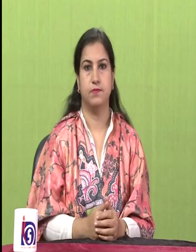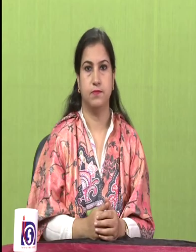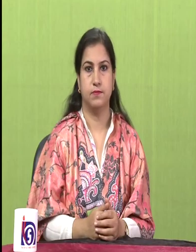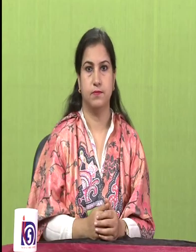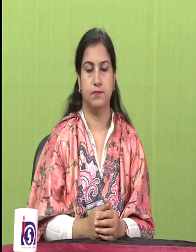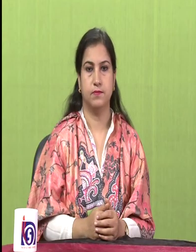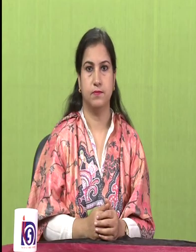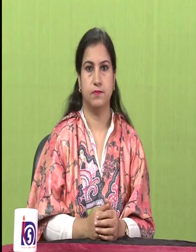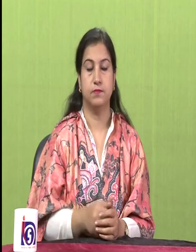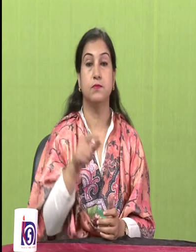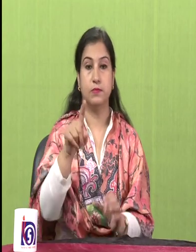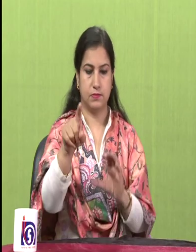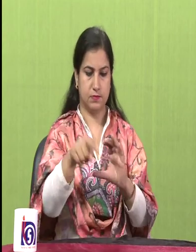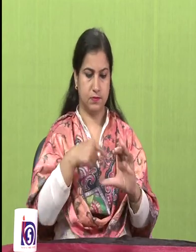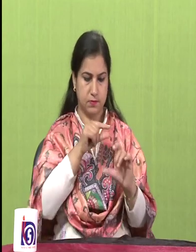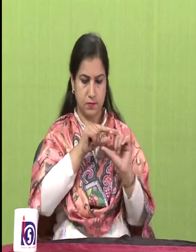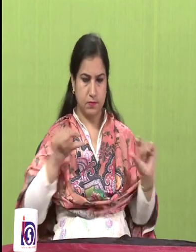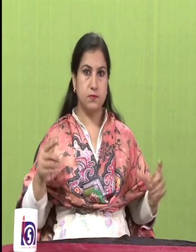you may send your queries